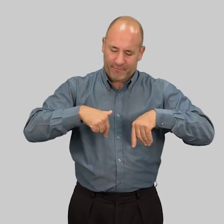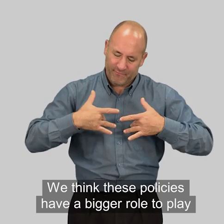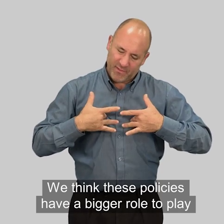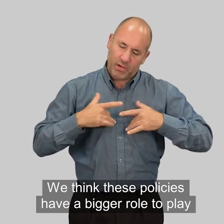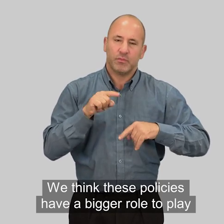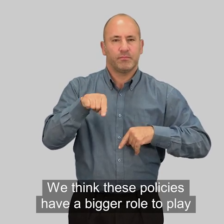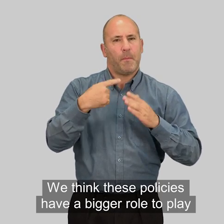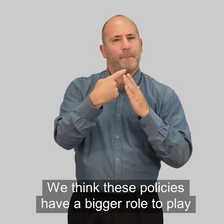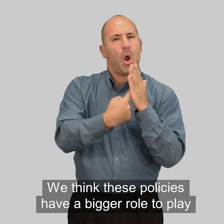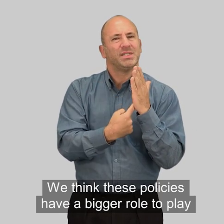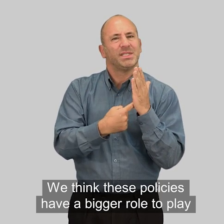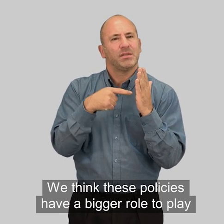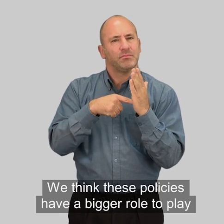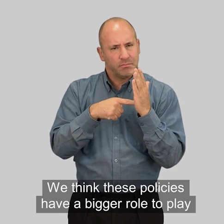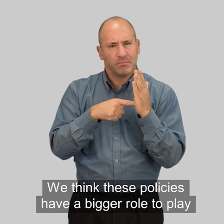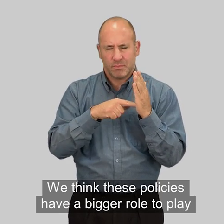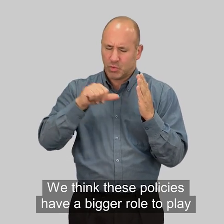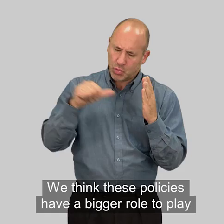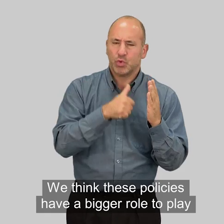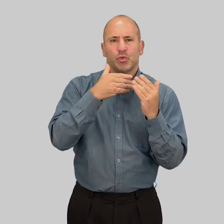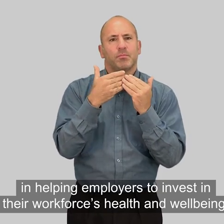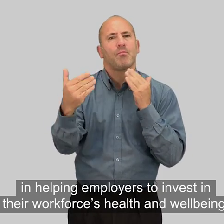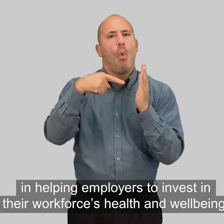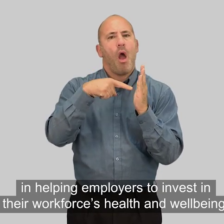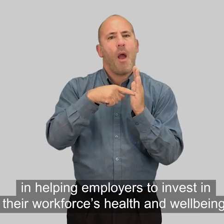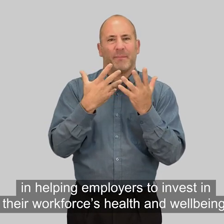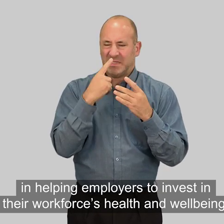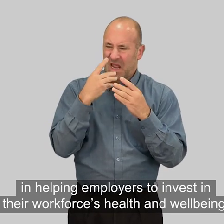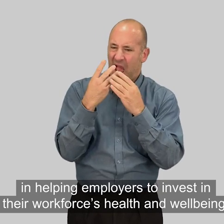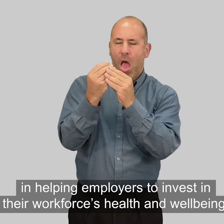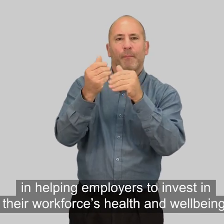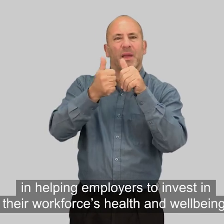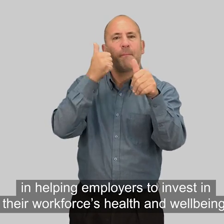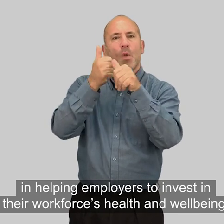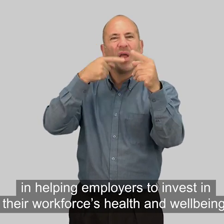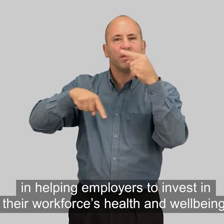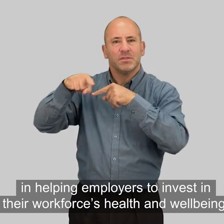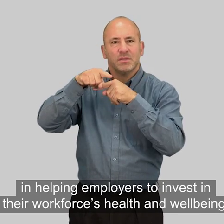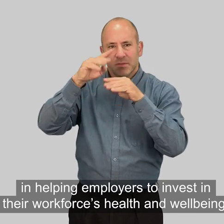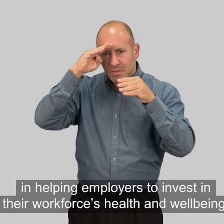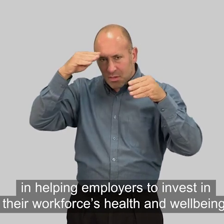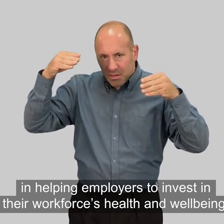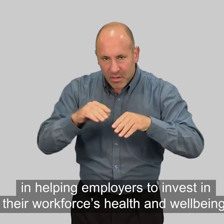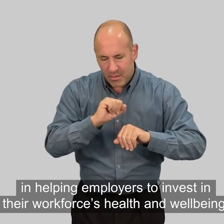We think these policies have a bigger role to play in helping employers to invest in their workforce's health and well-being.